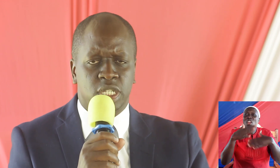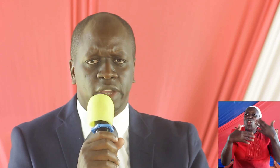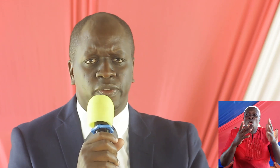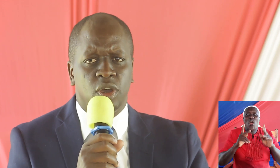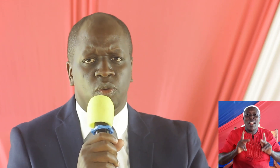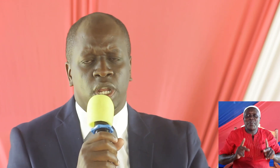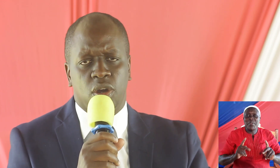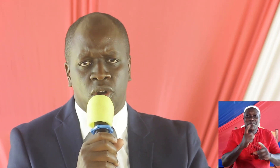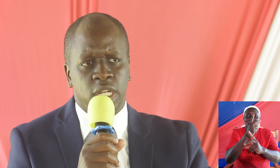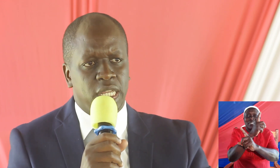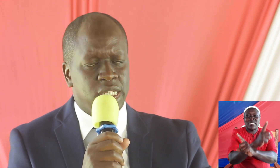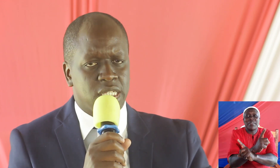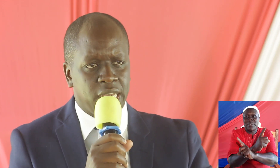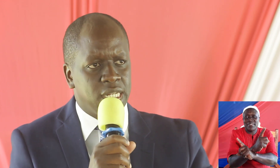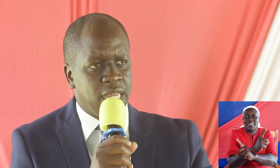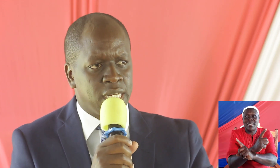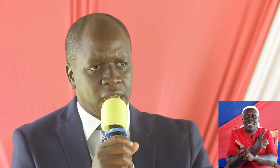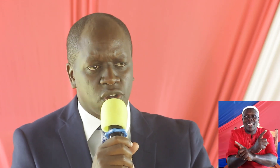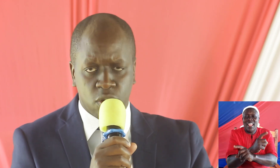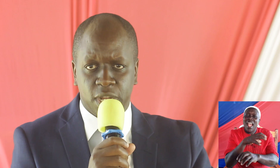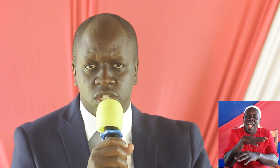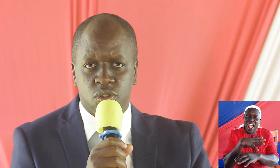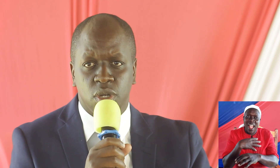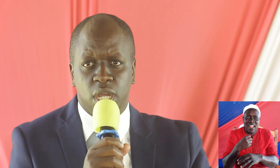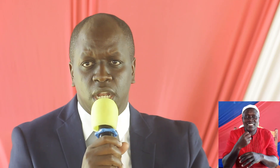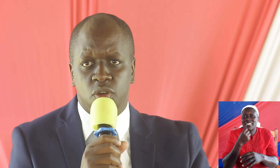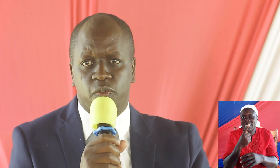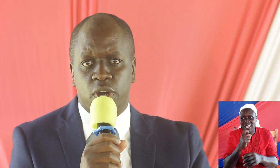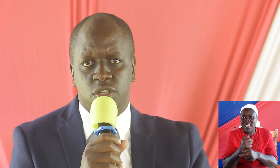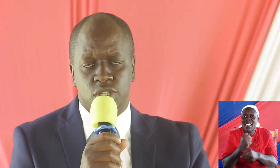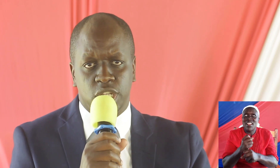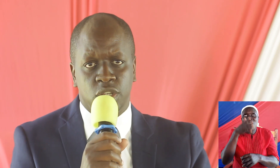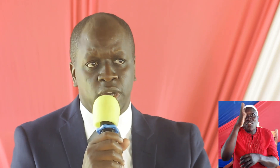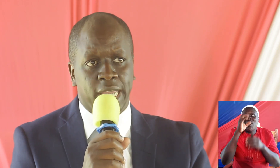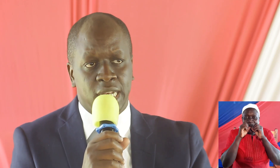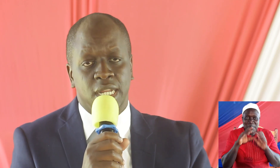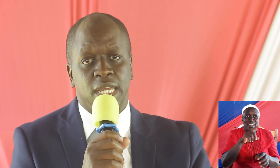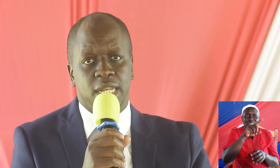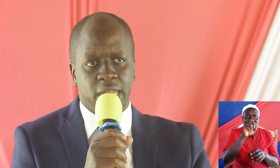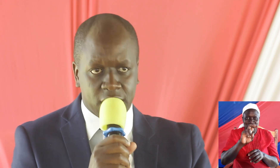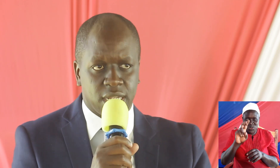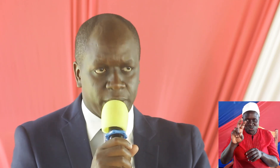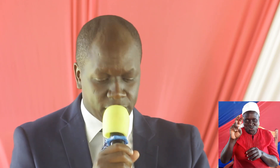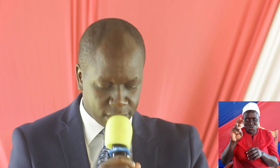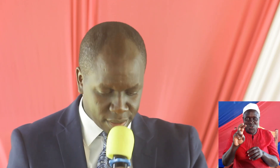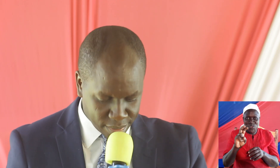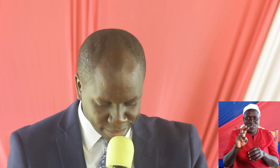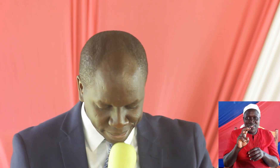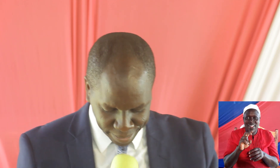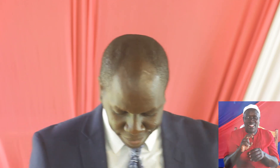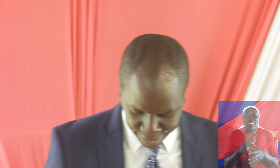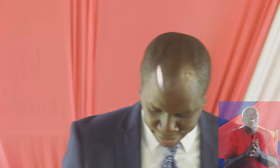will be safe when all is said and done. God bless you, and look forward to seeing you again next Sabbath.